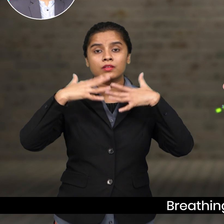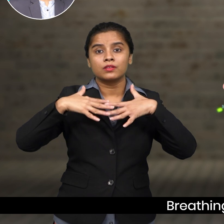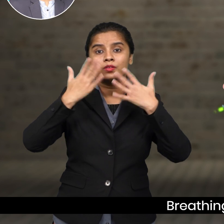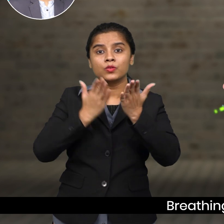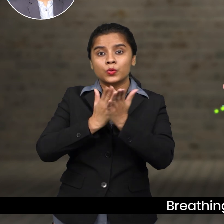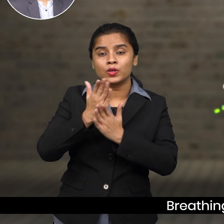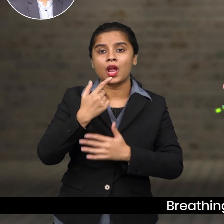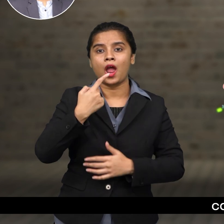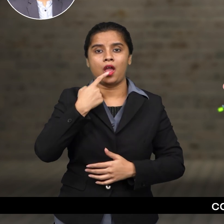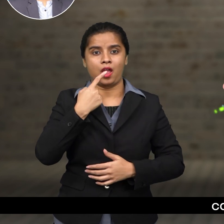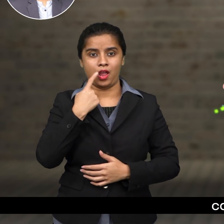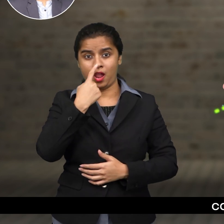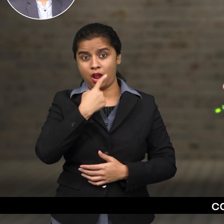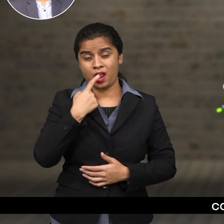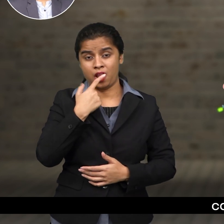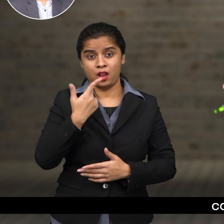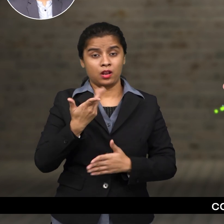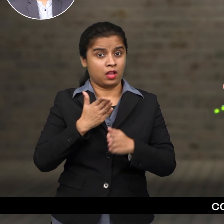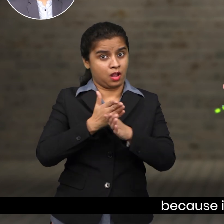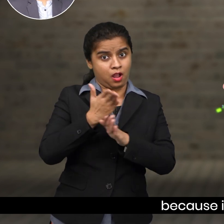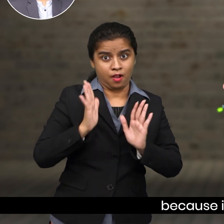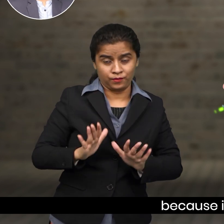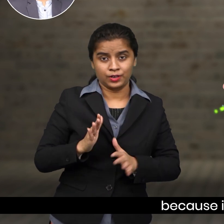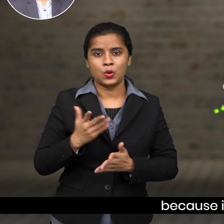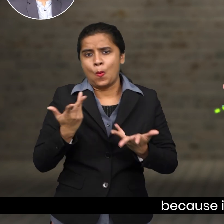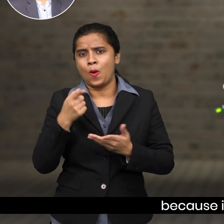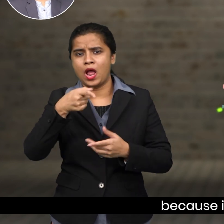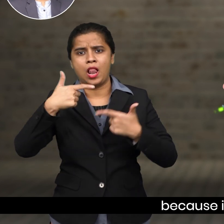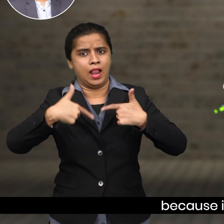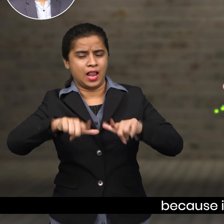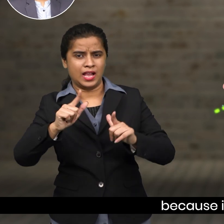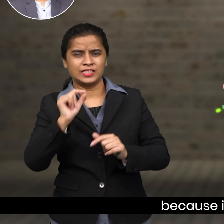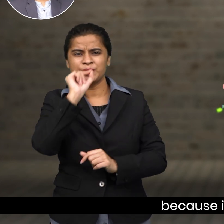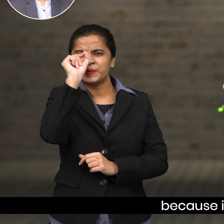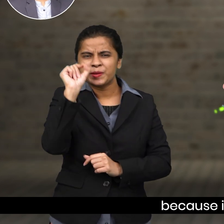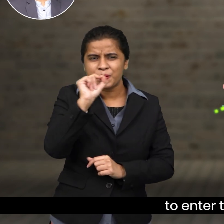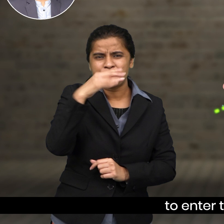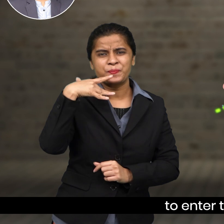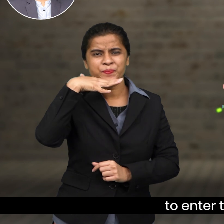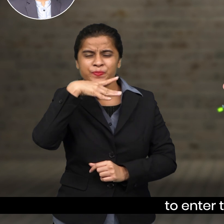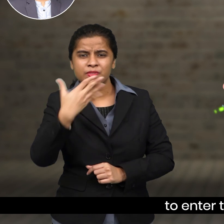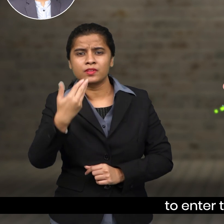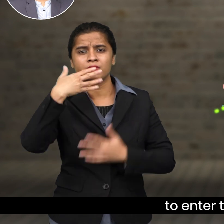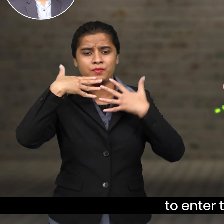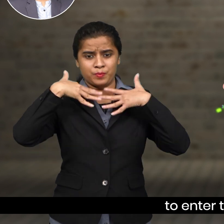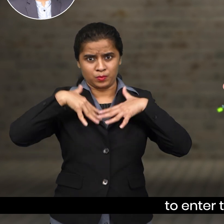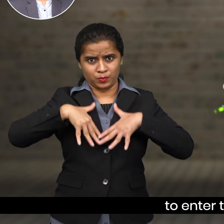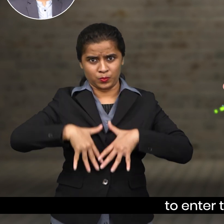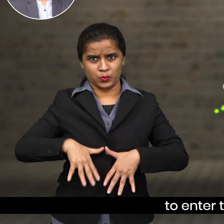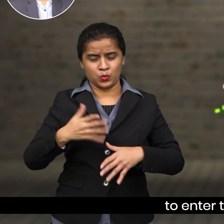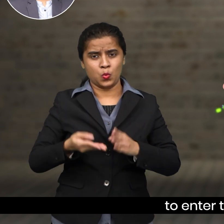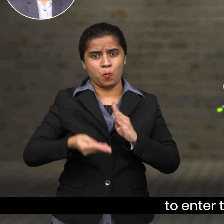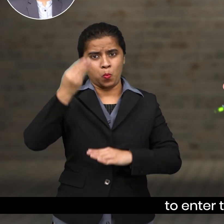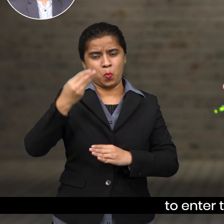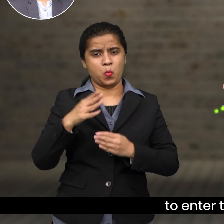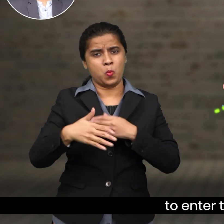Breathing through the mouth can be harmful because it allows dust particles to enter the body more